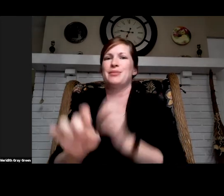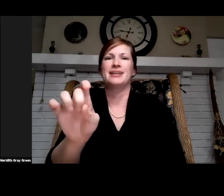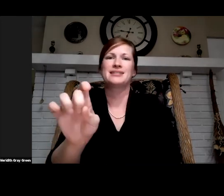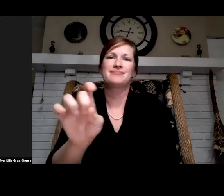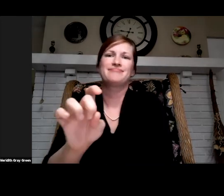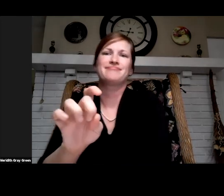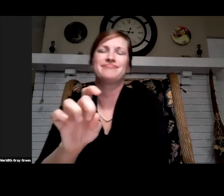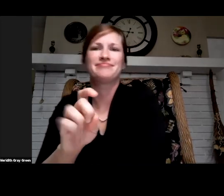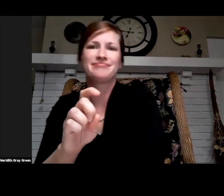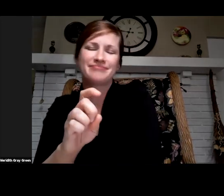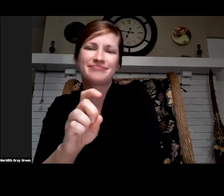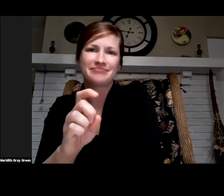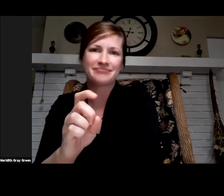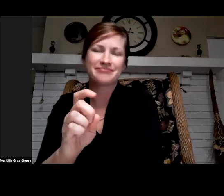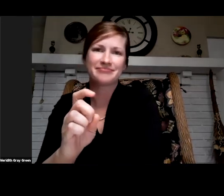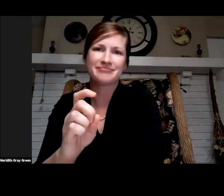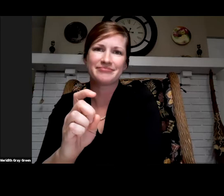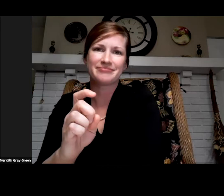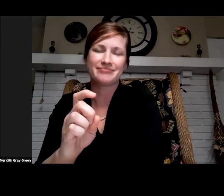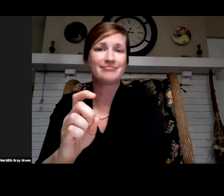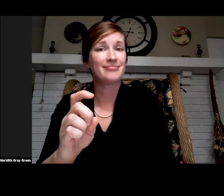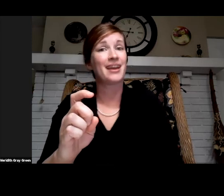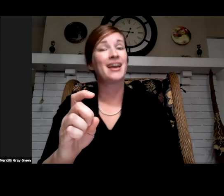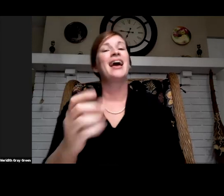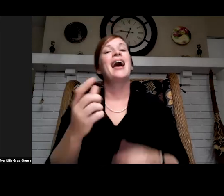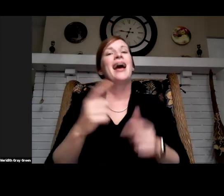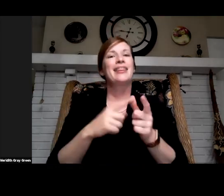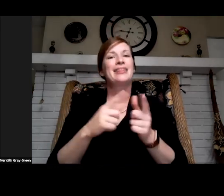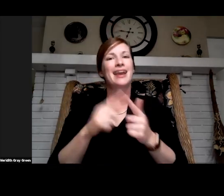So it was signed with the simple X.